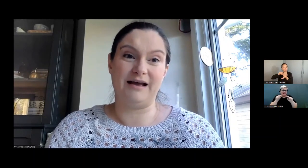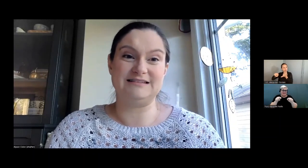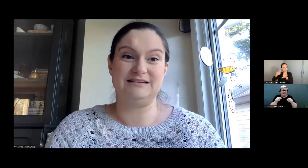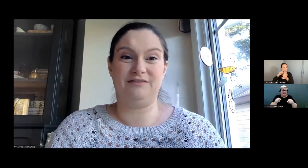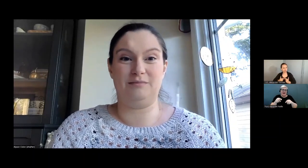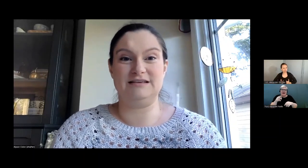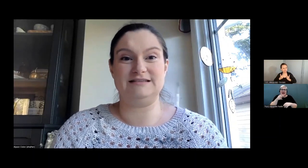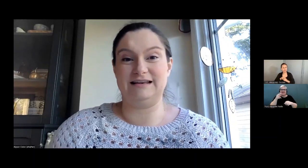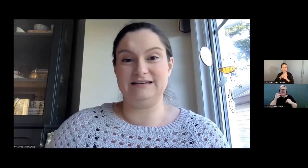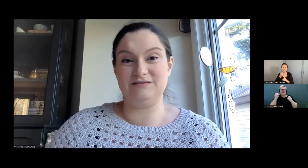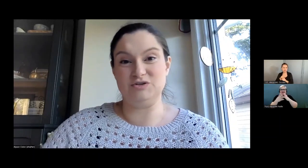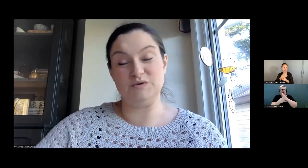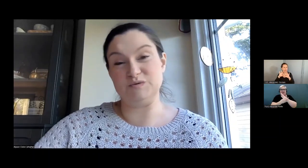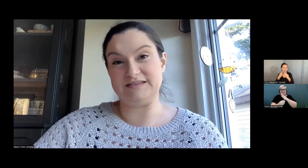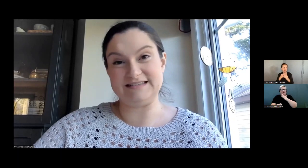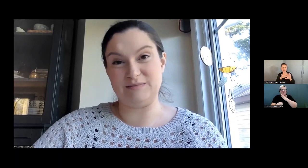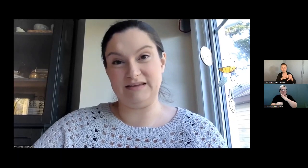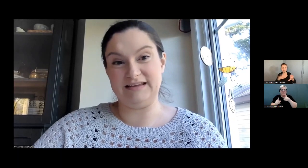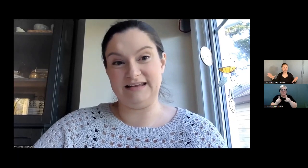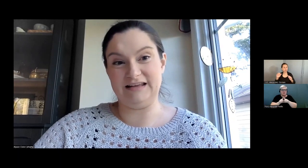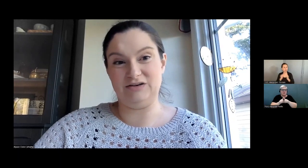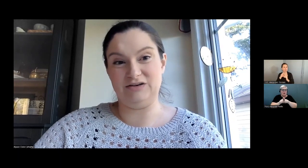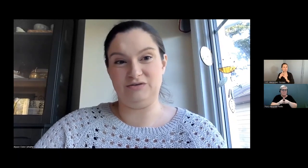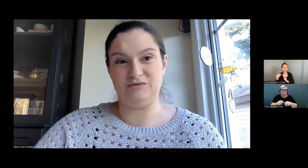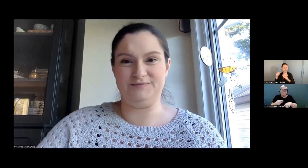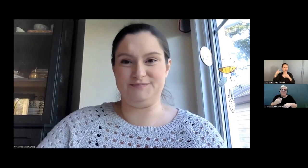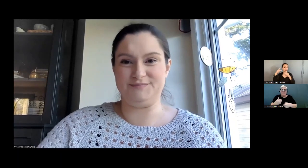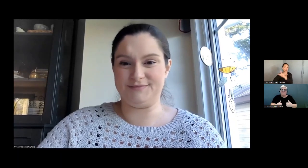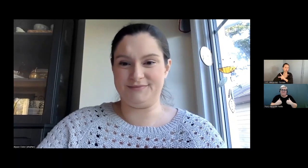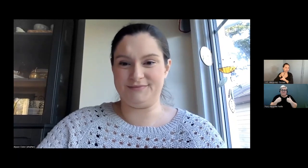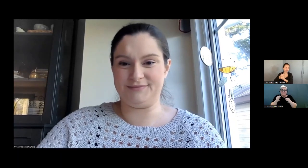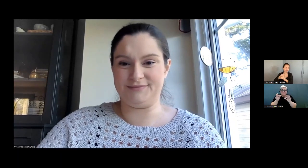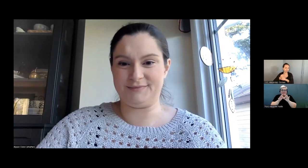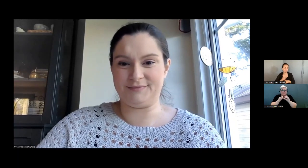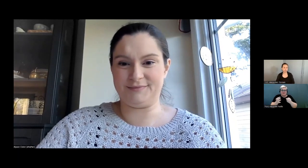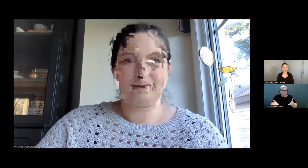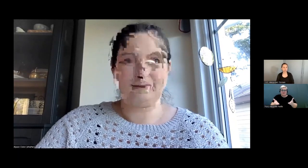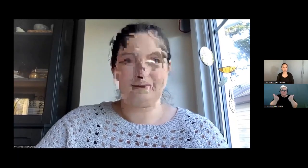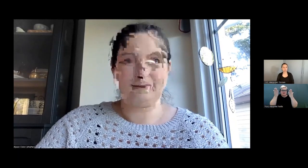are impacting families and individuals with disability in Nunavut.